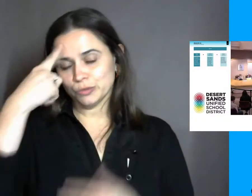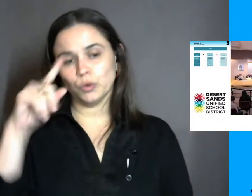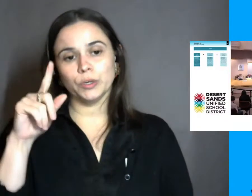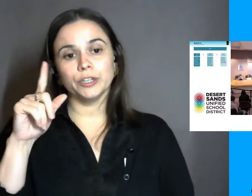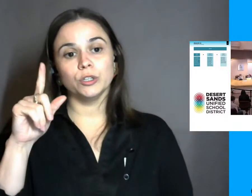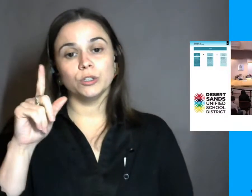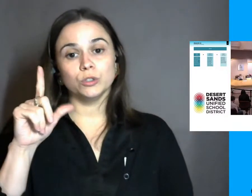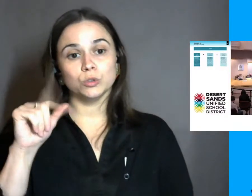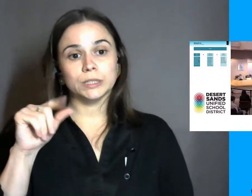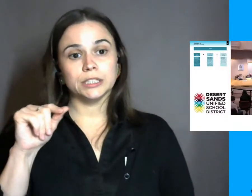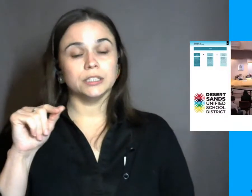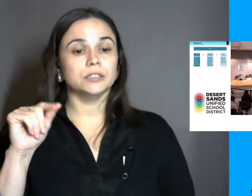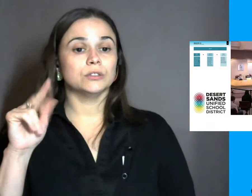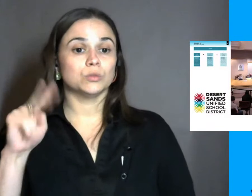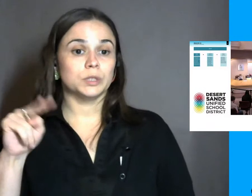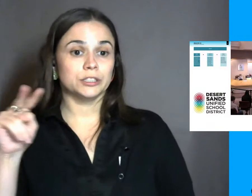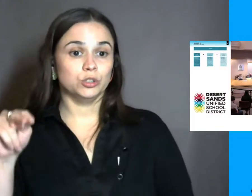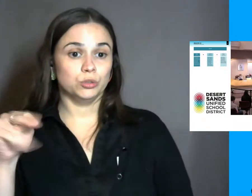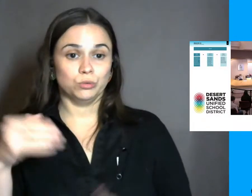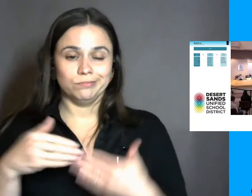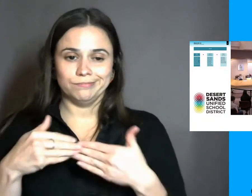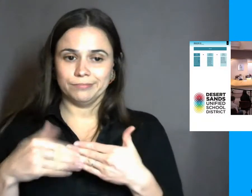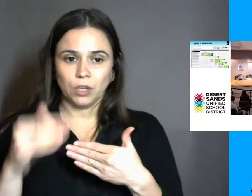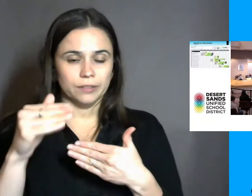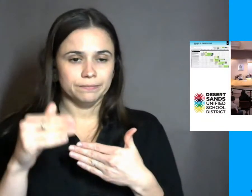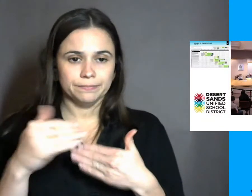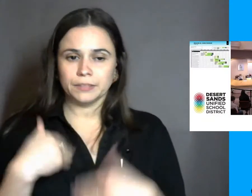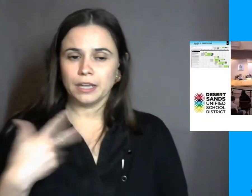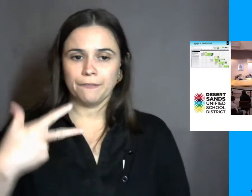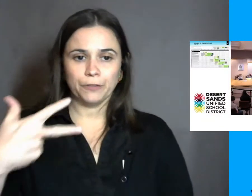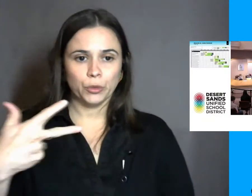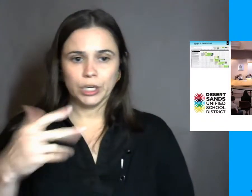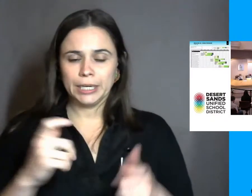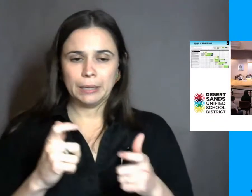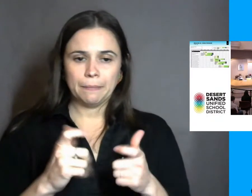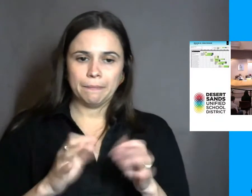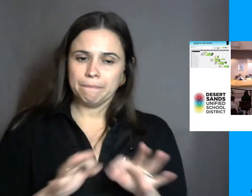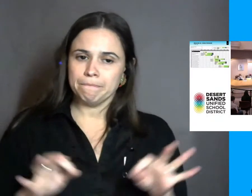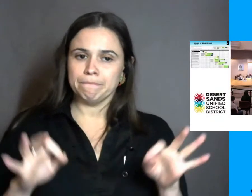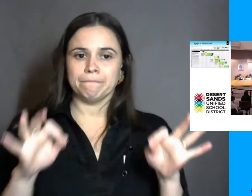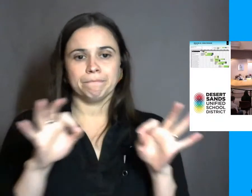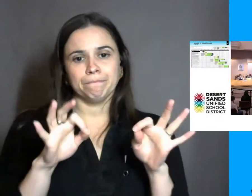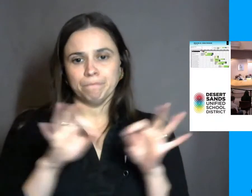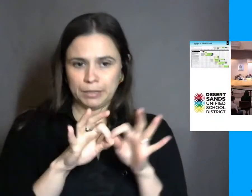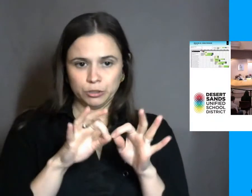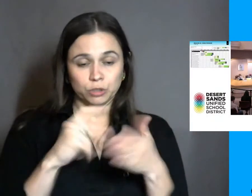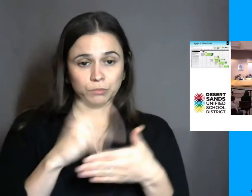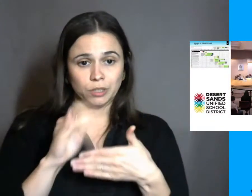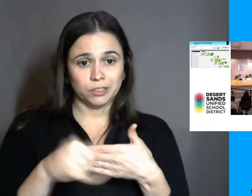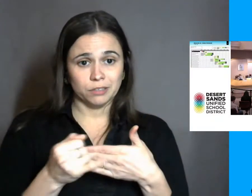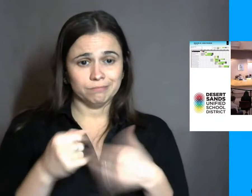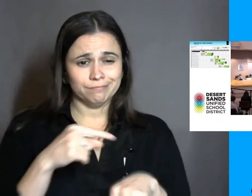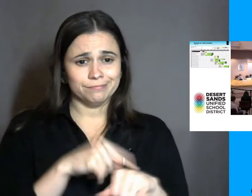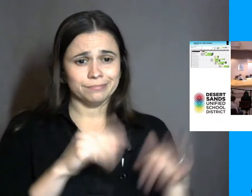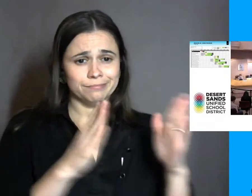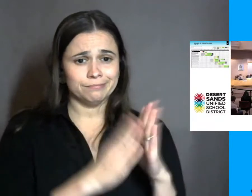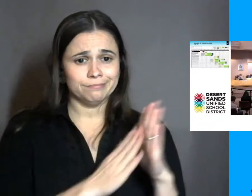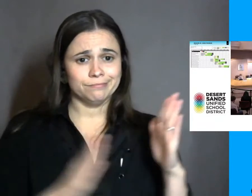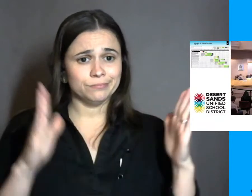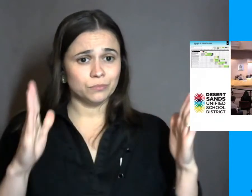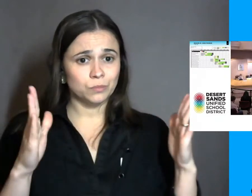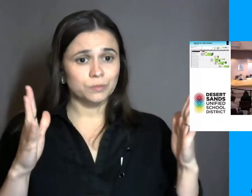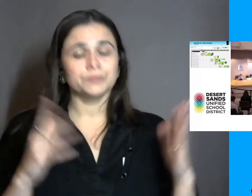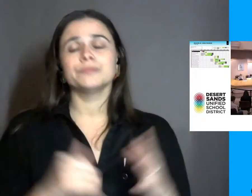includes three major modernization projects. And just if you put that into a timeline, you can see the first